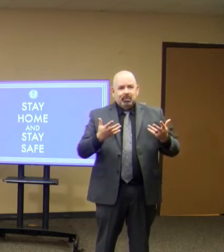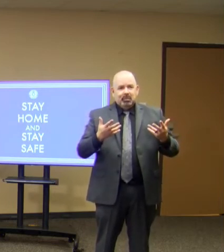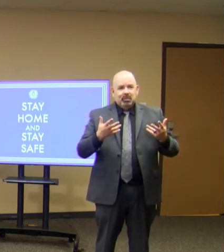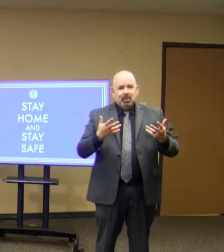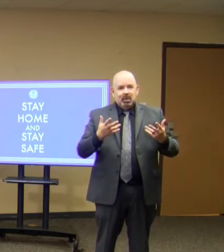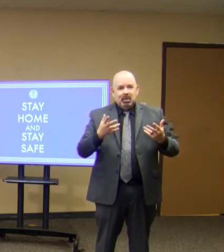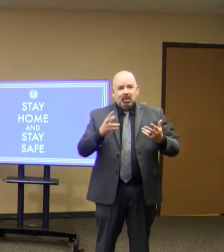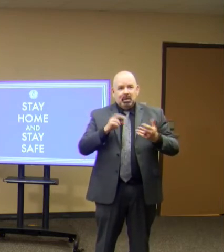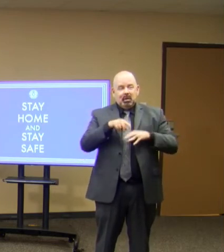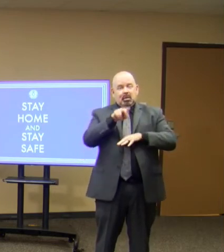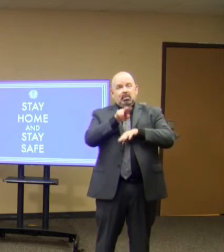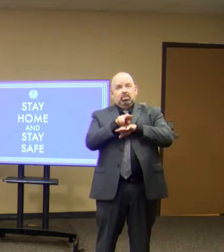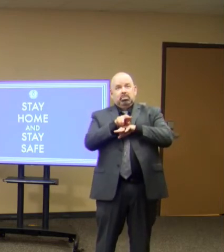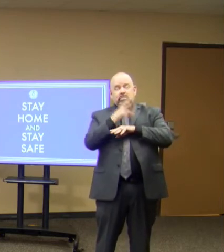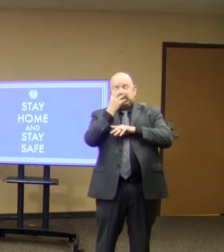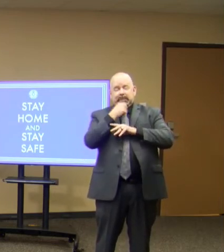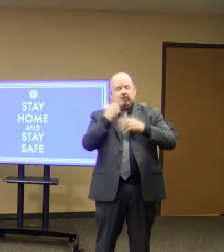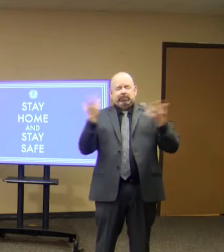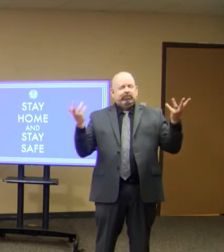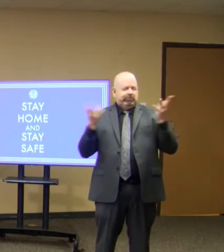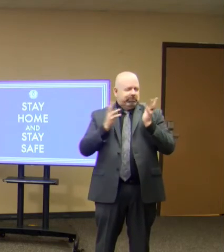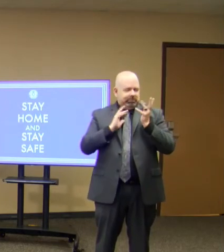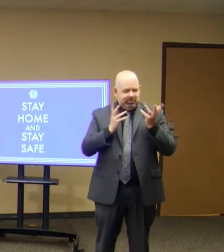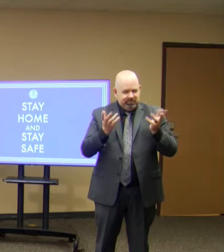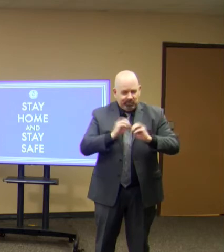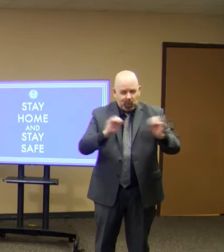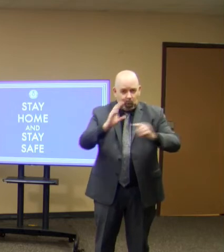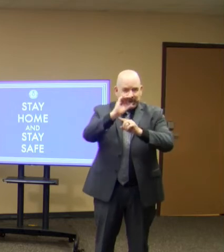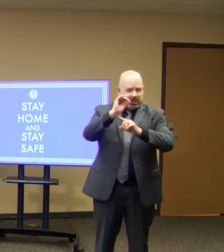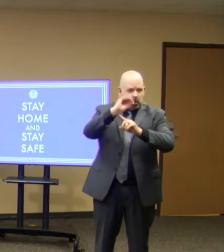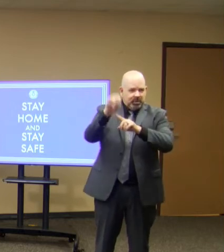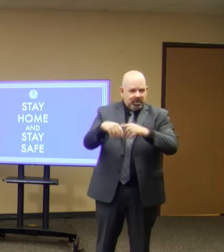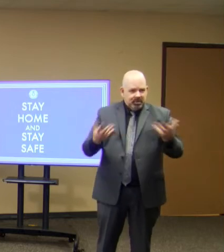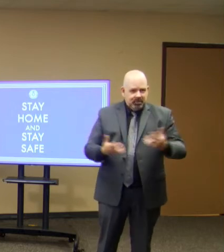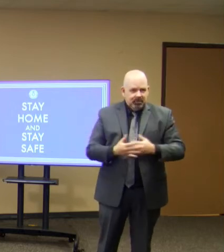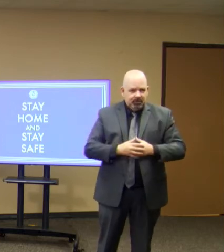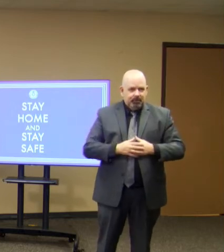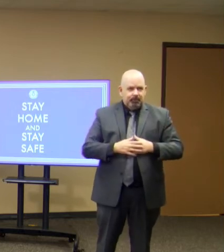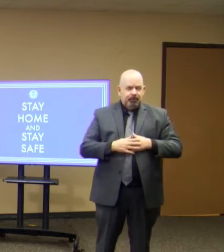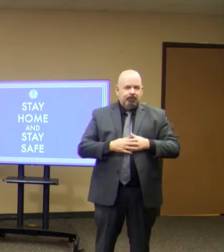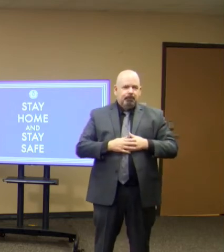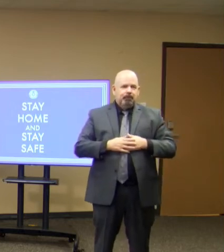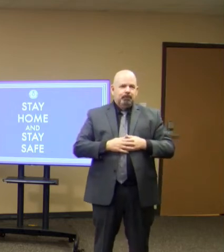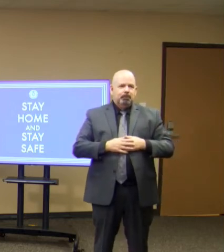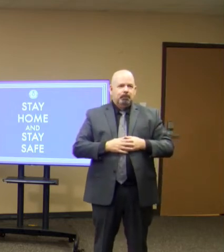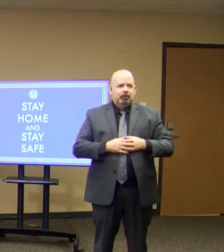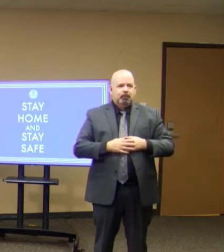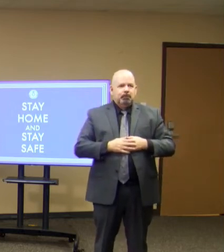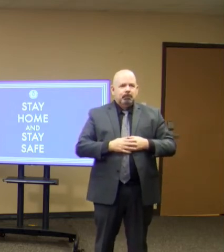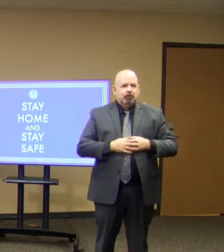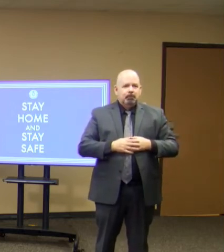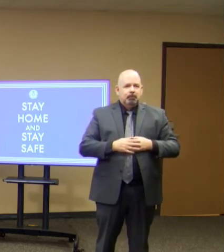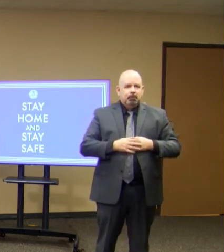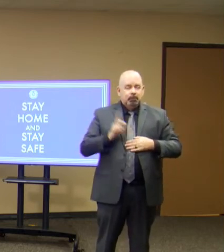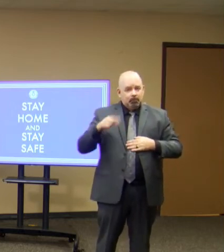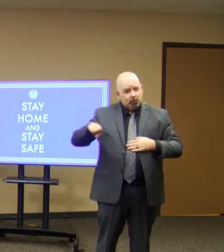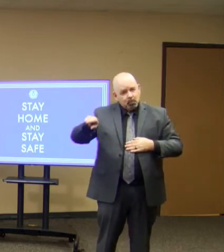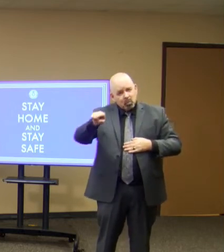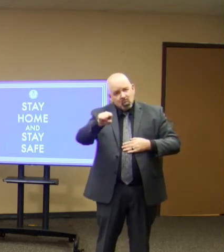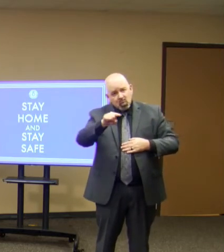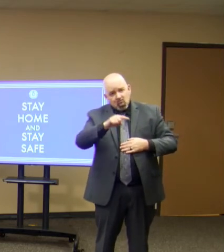think about this, I'm afraid one of the things that our community and our folks have done is they've said, well, I'm doing a good